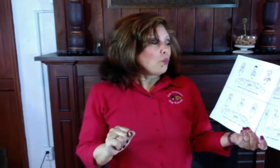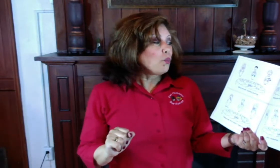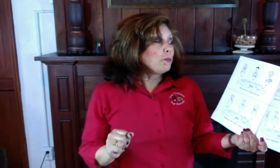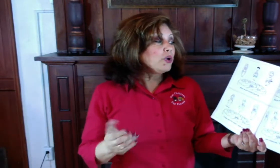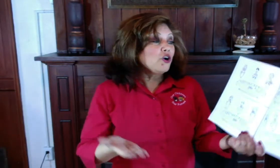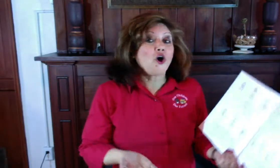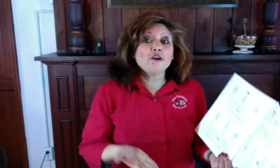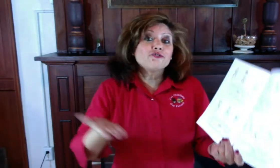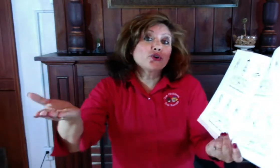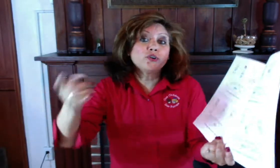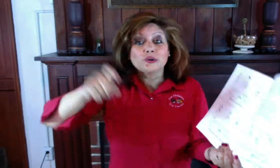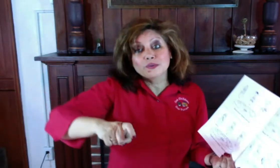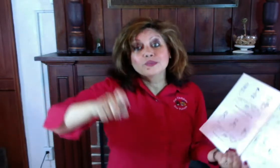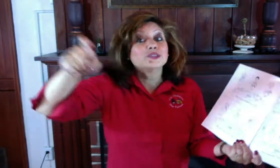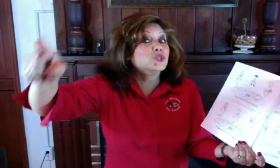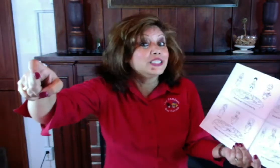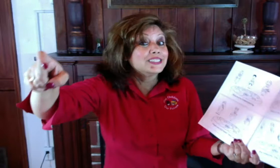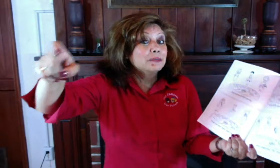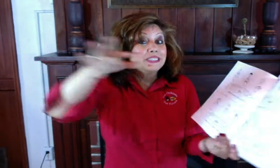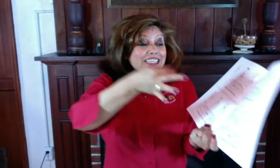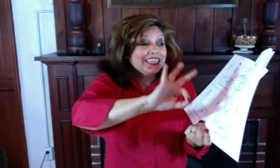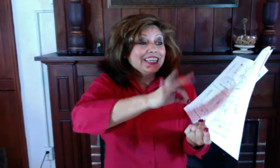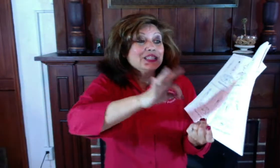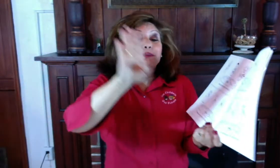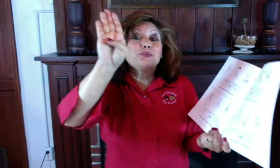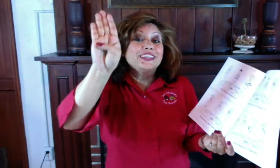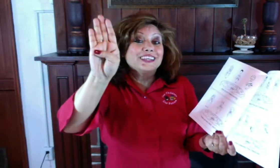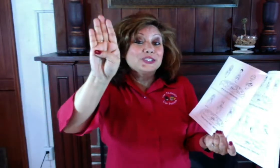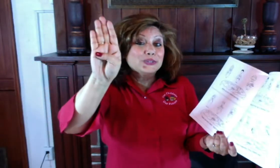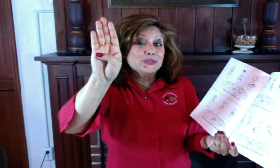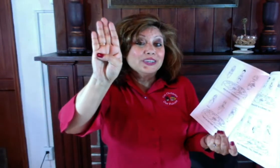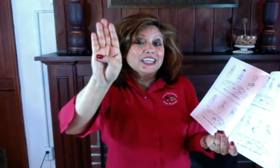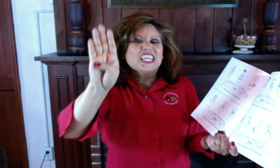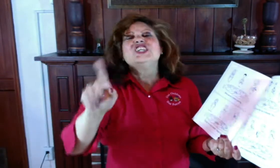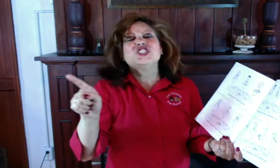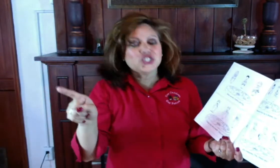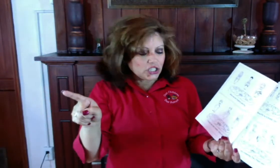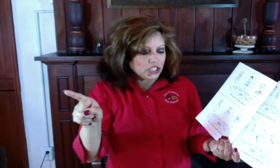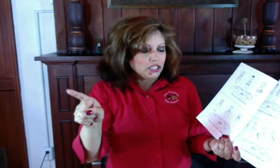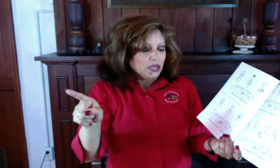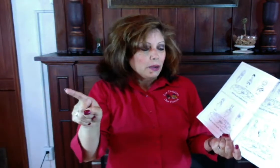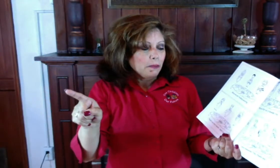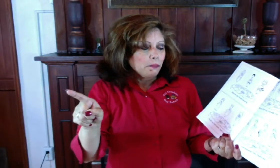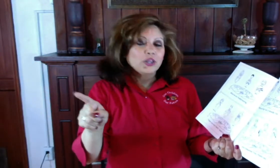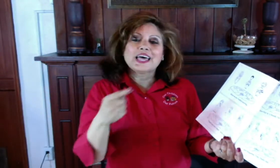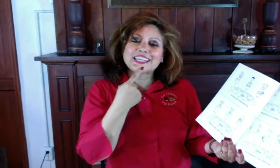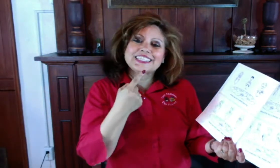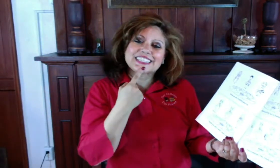When we offer, "You need some tea?" to Brenda too, she politely